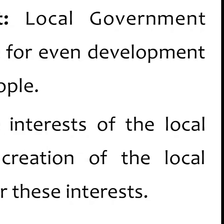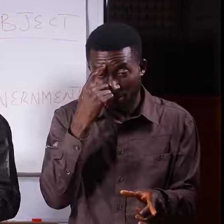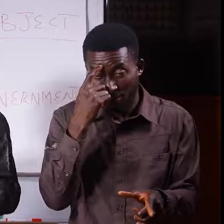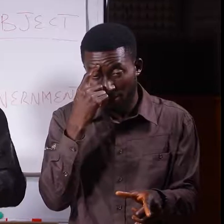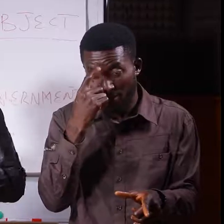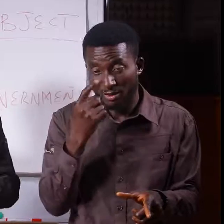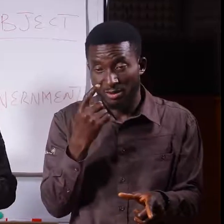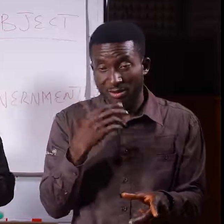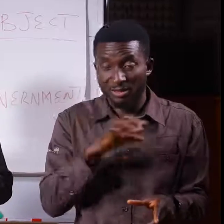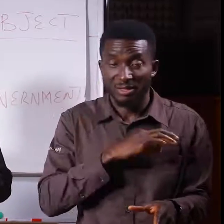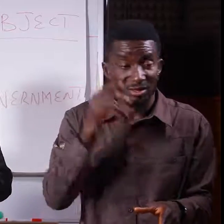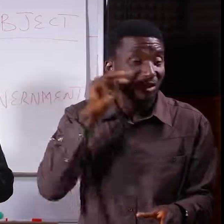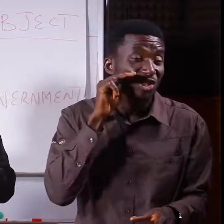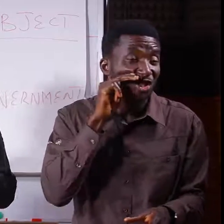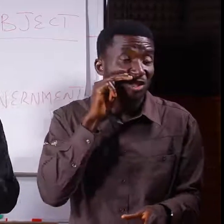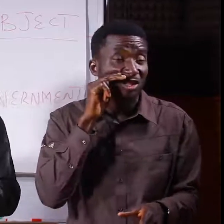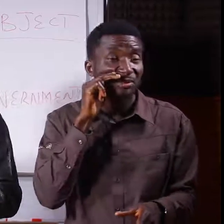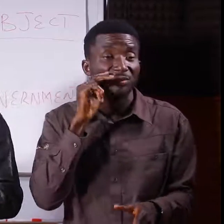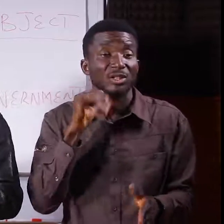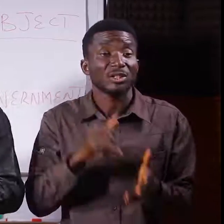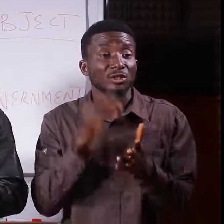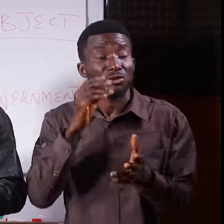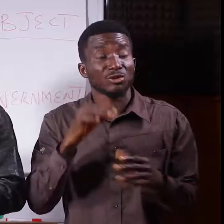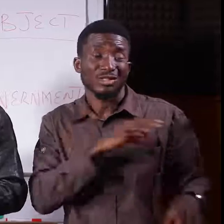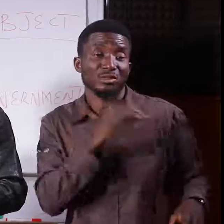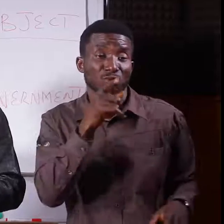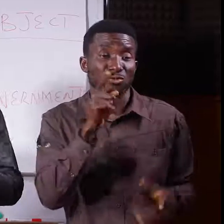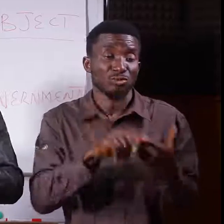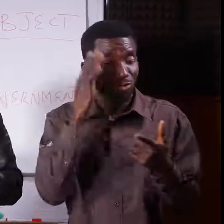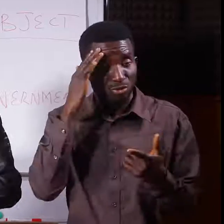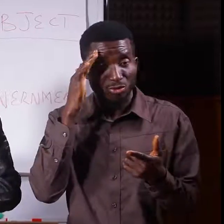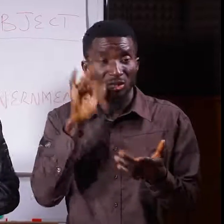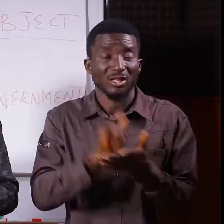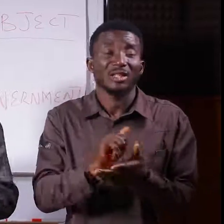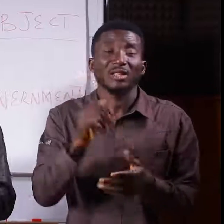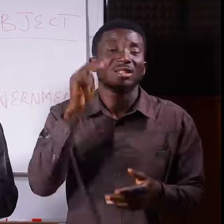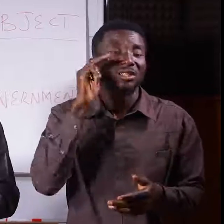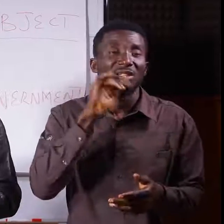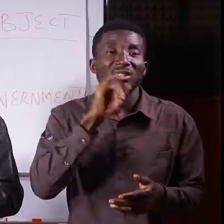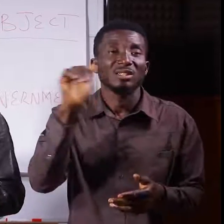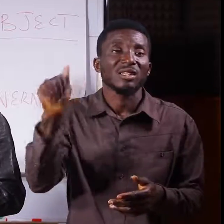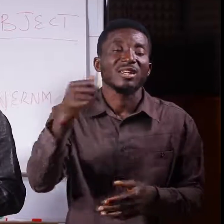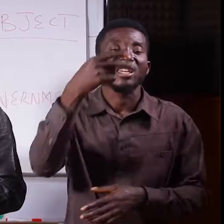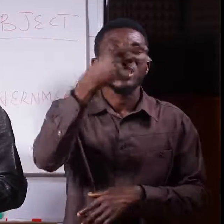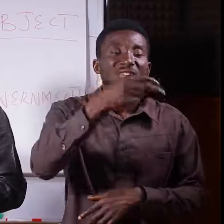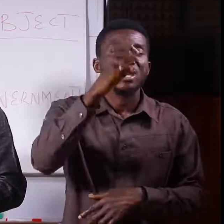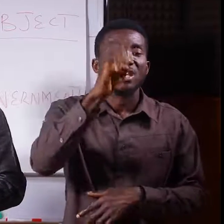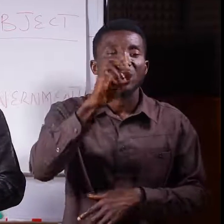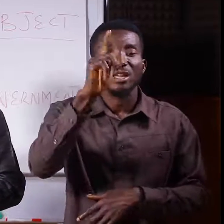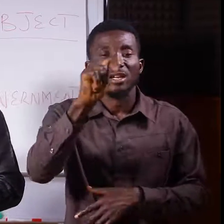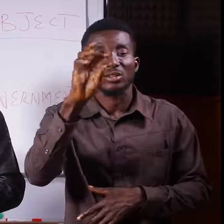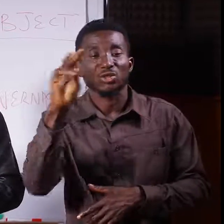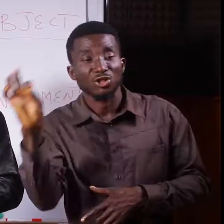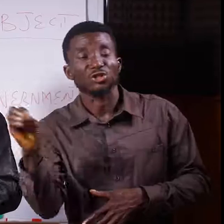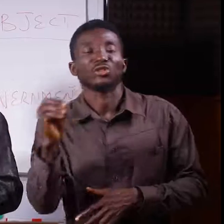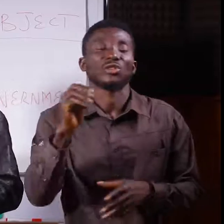interests. Nigeria, it will interest you to note, that Nigeria is a heterogeneous society. Nigeria being